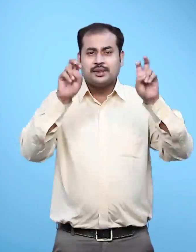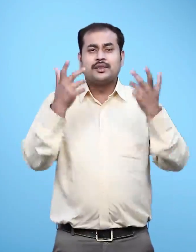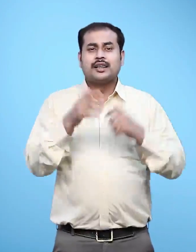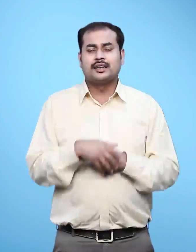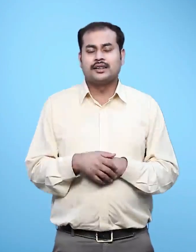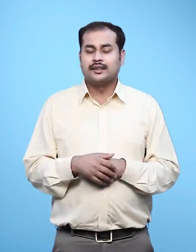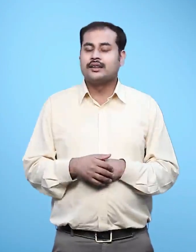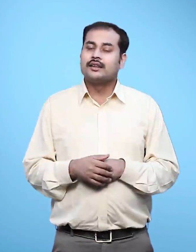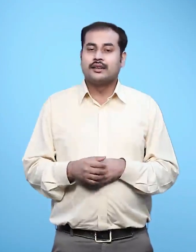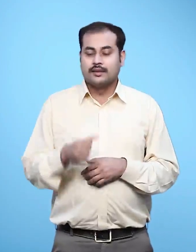Jugs and Mugs